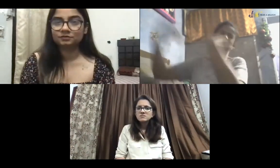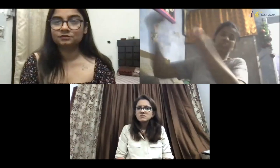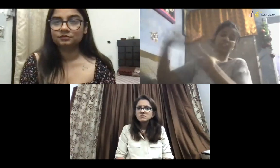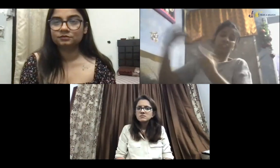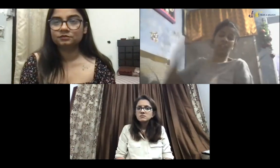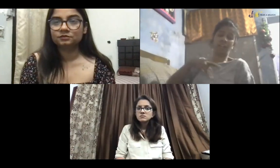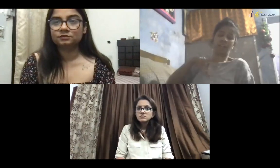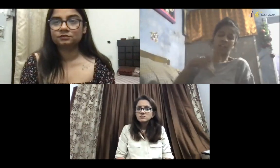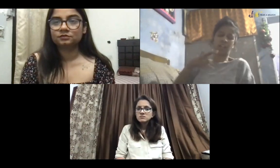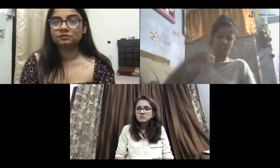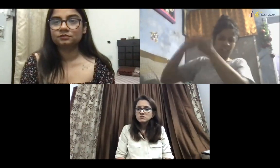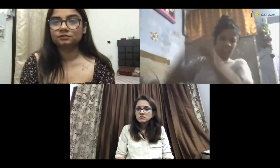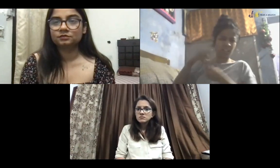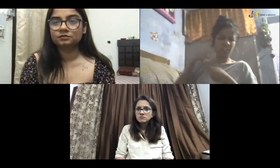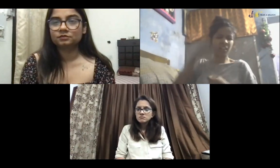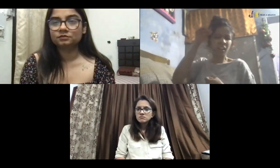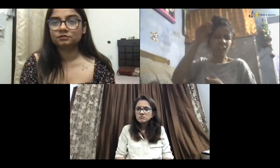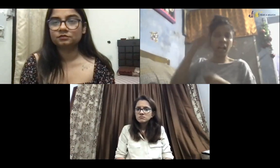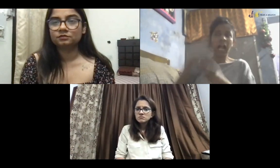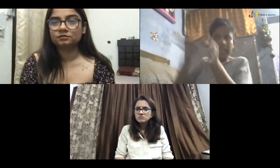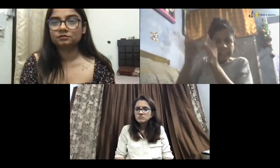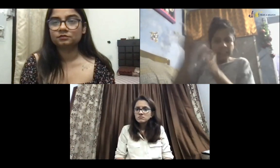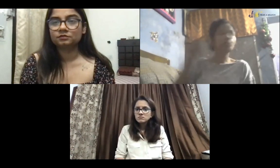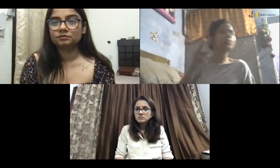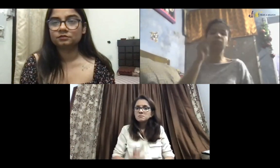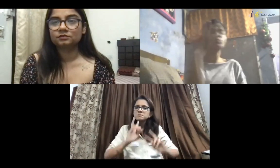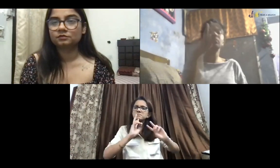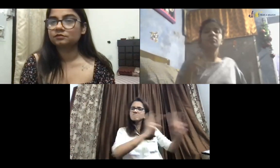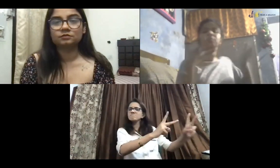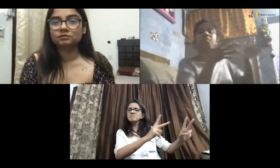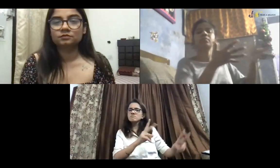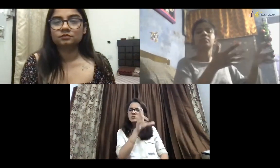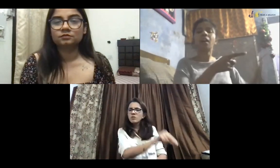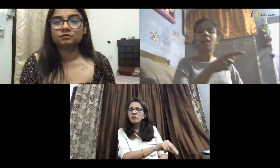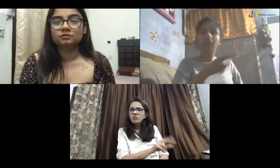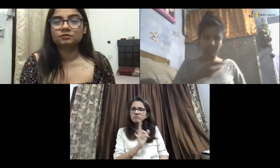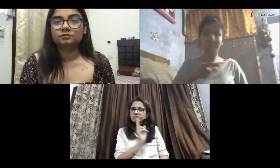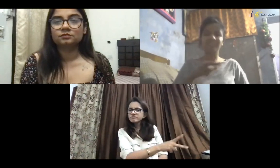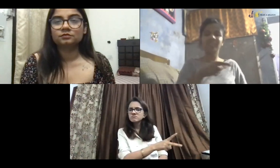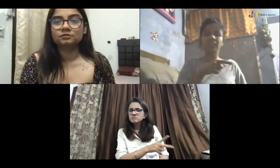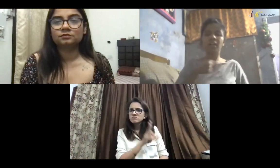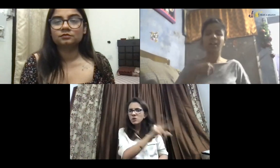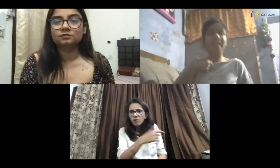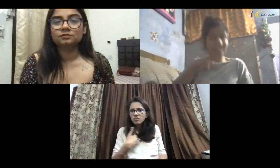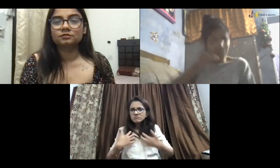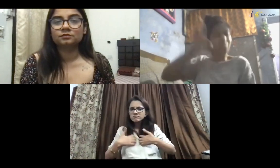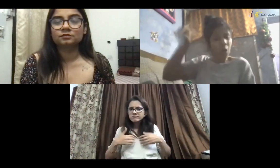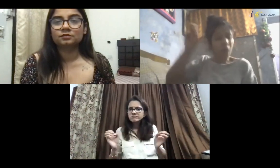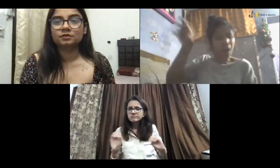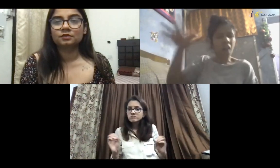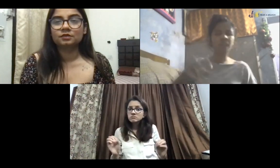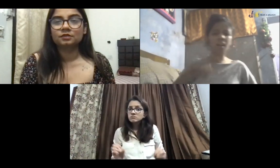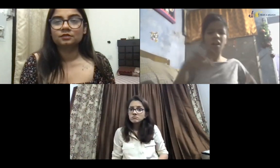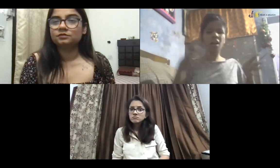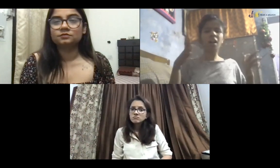method, online way, yeah. So that person is saying that they love that person. So you can say no to